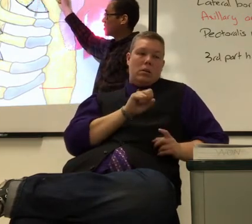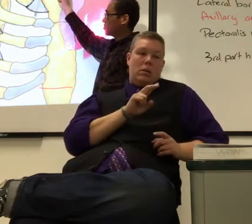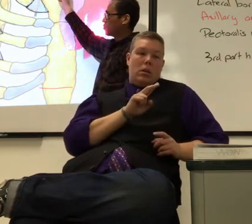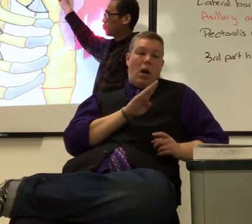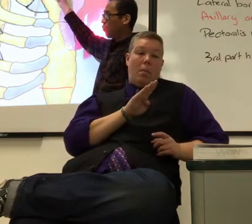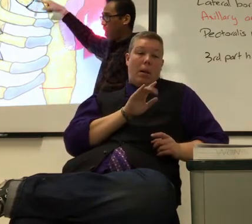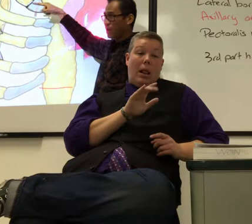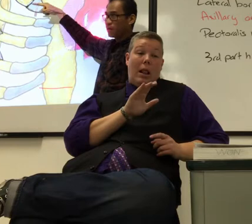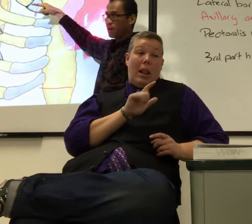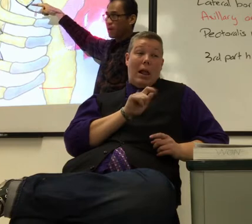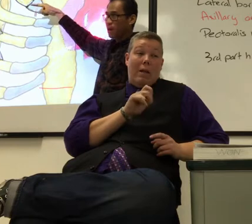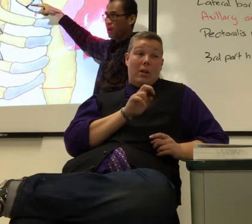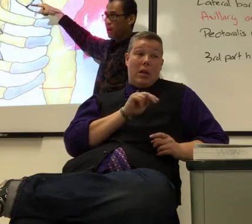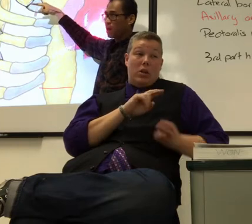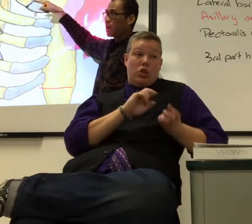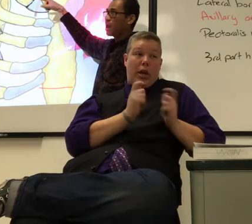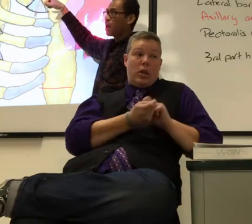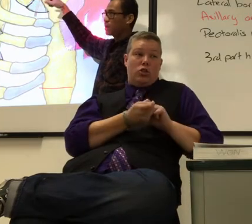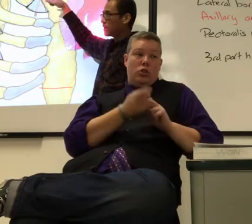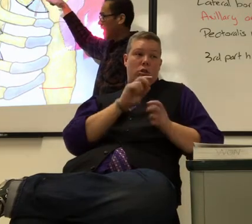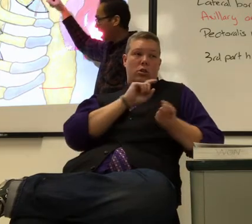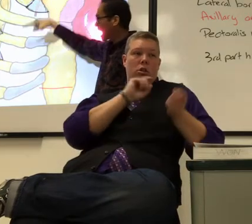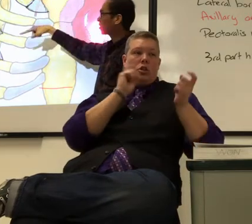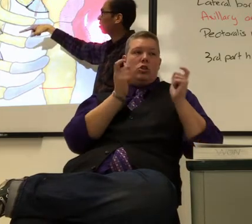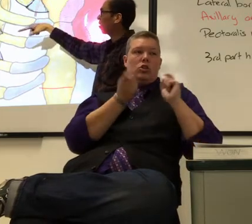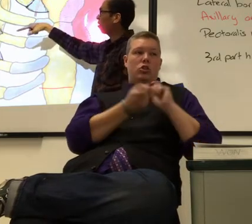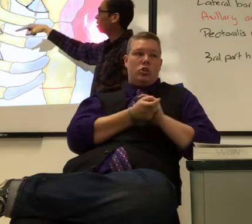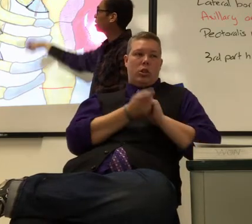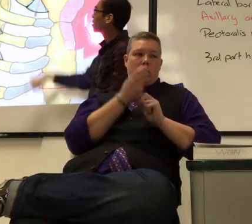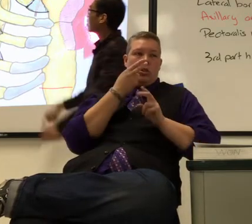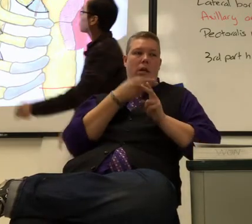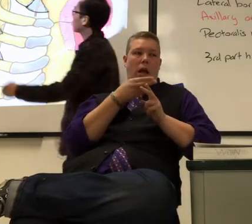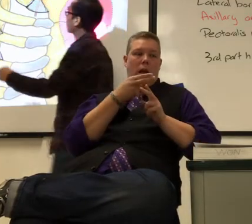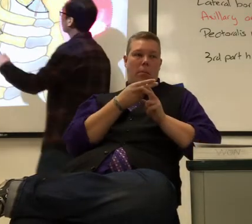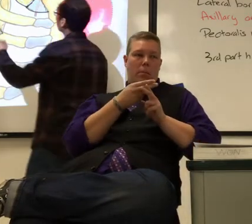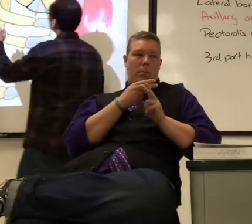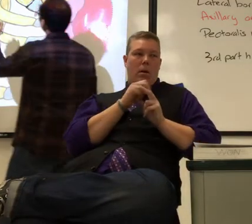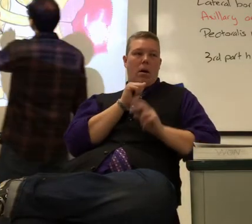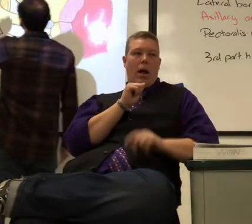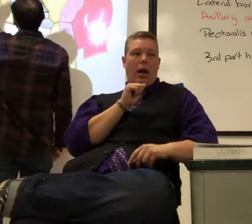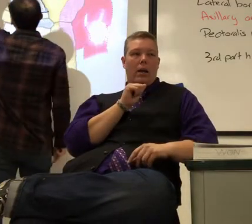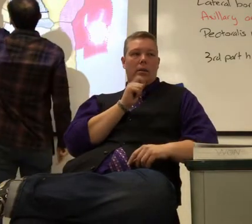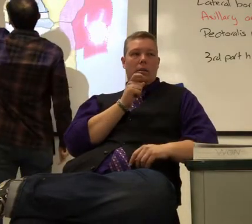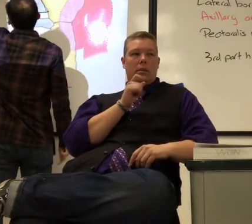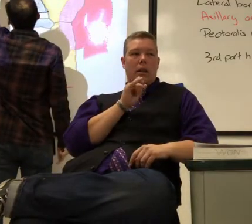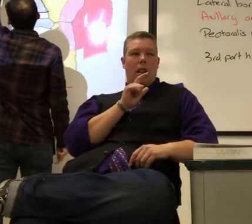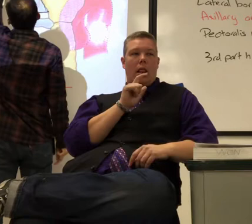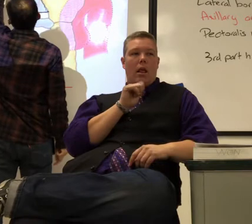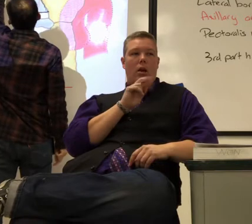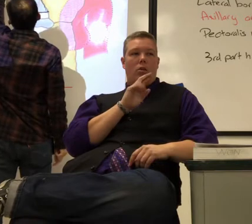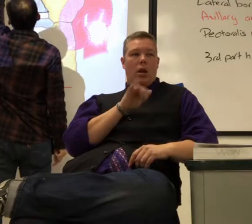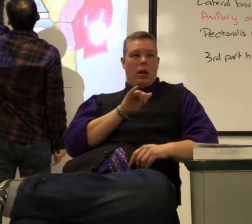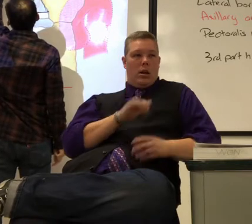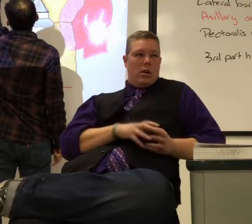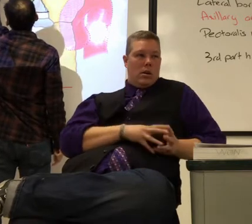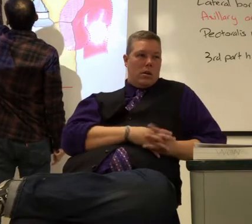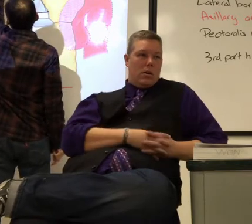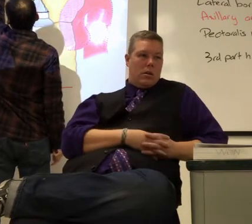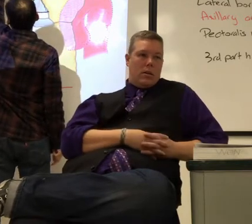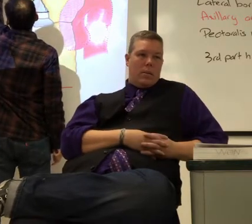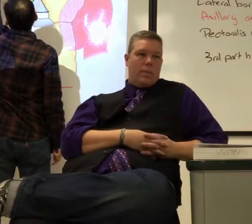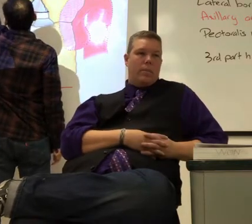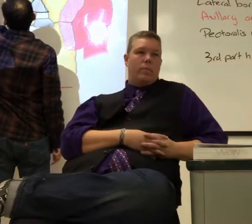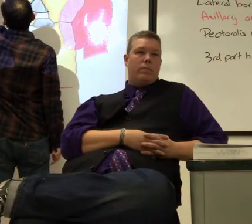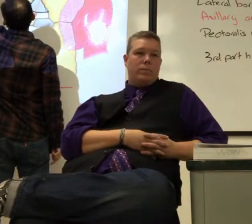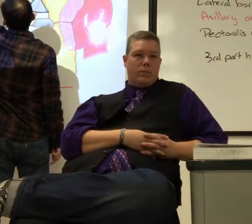subclavian to what? To axillary. Yeah, first part here. Okay, so I'm